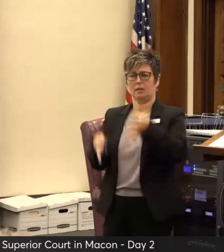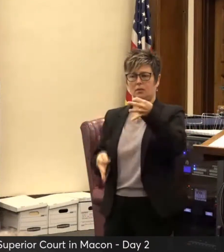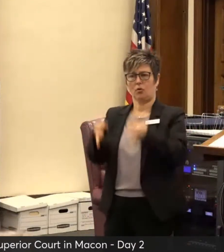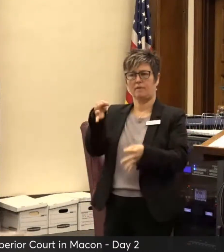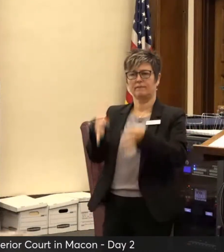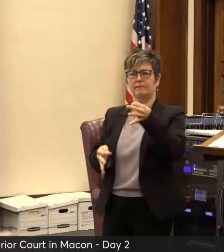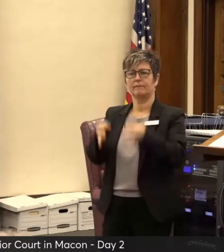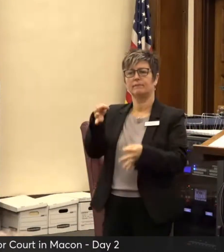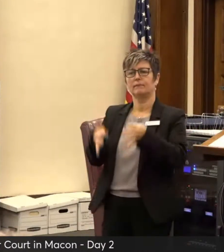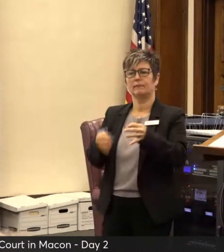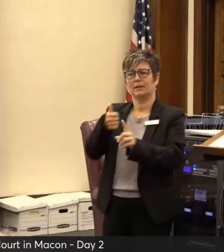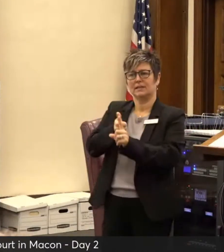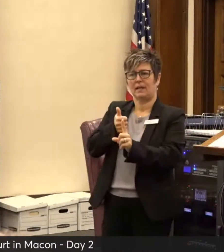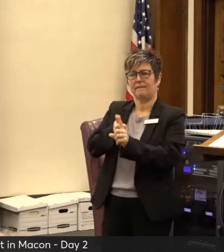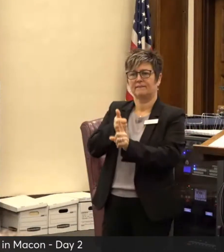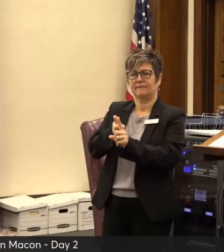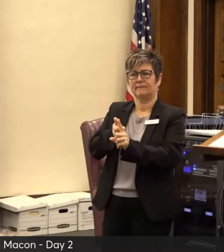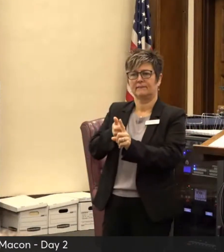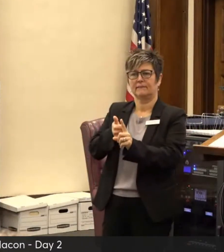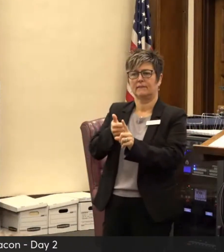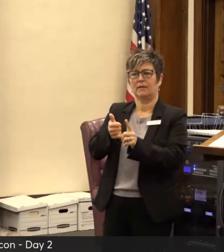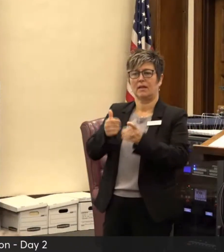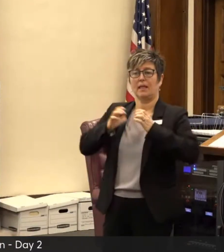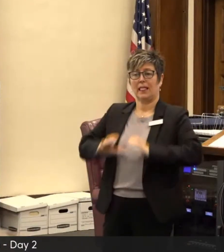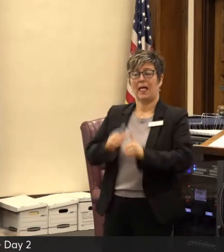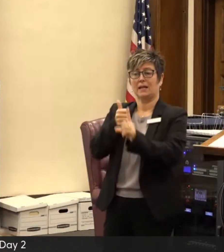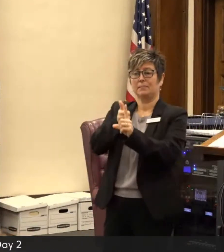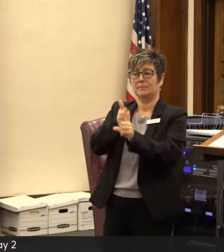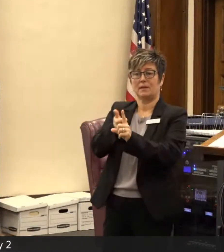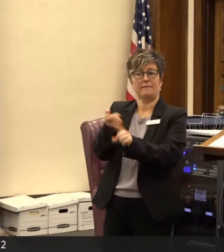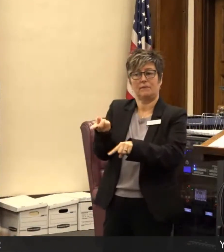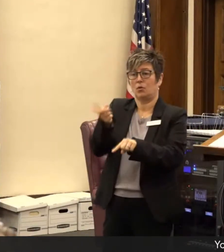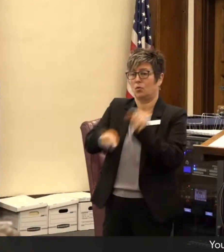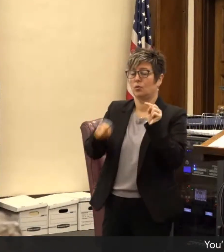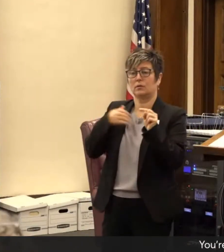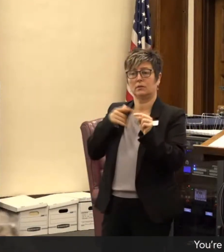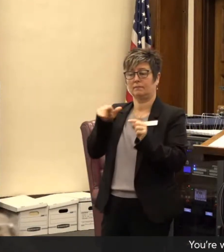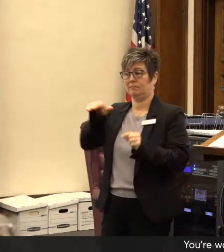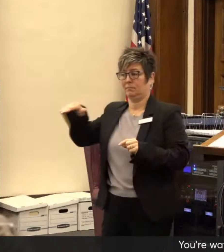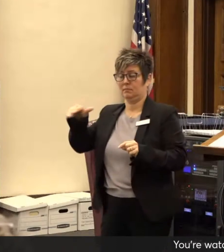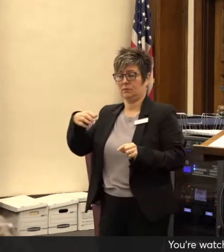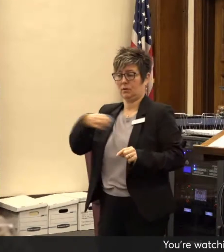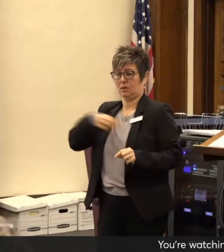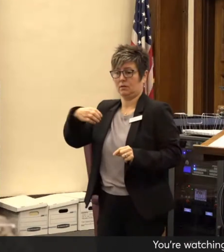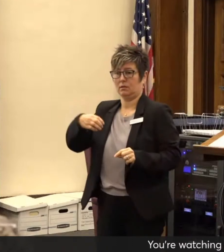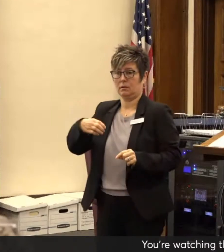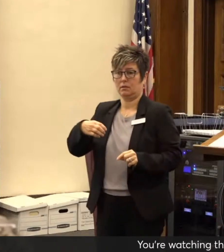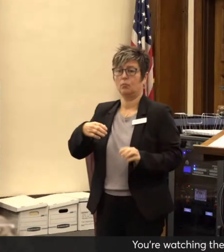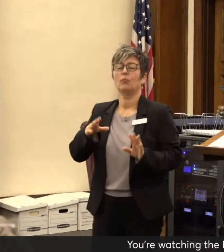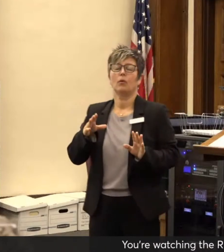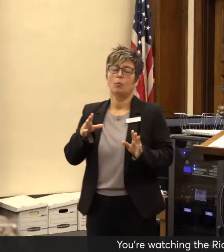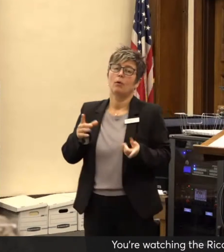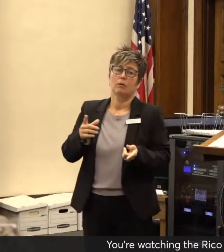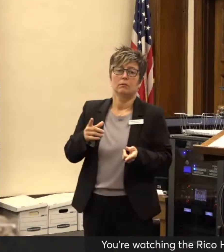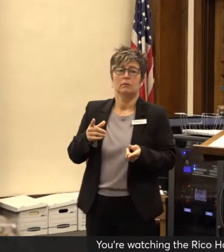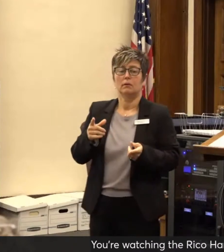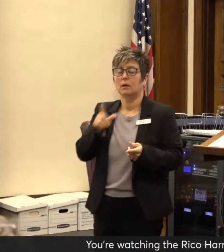contemporaneous objection? Correct. Unless you wanted to write it down and have his attorney address it.